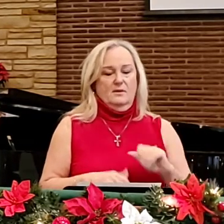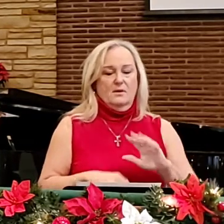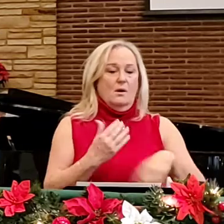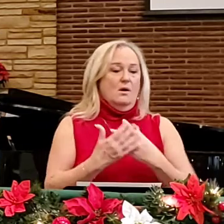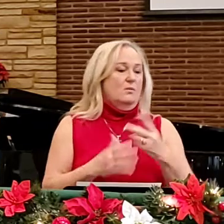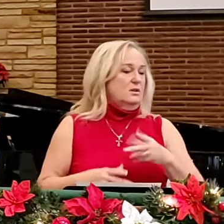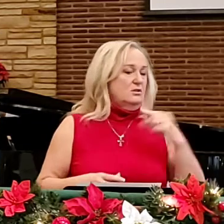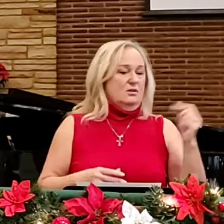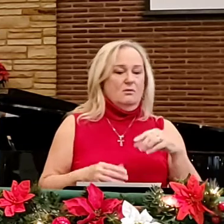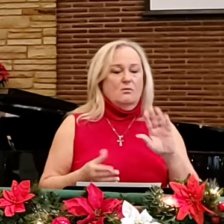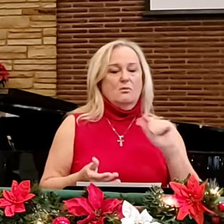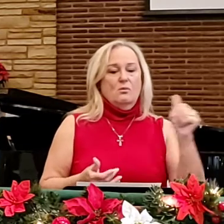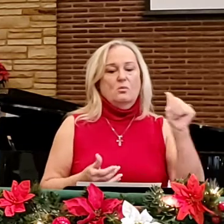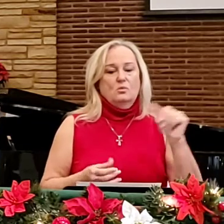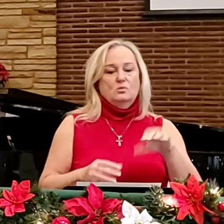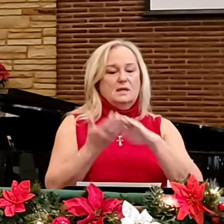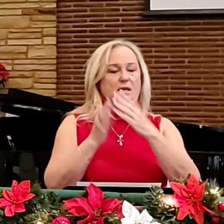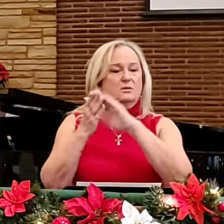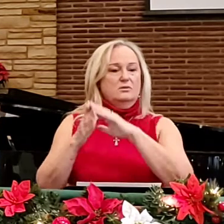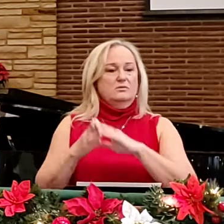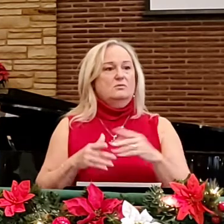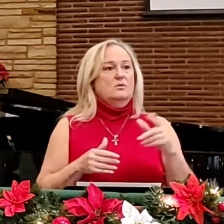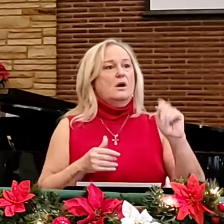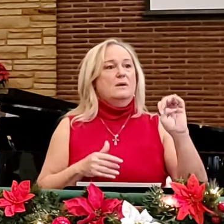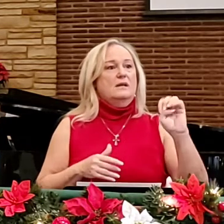All went to their own towns to be registered.